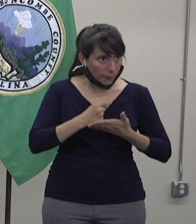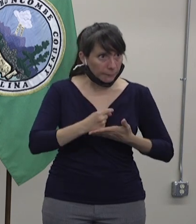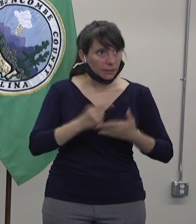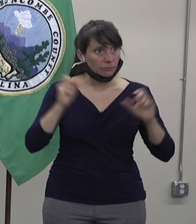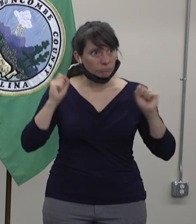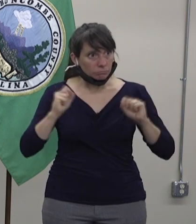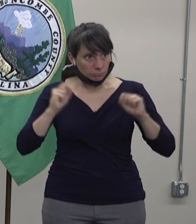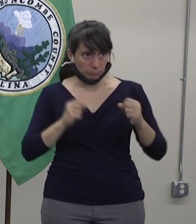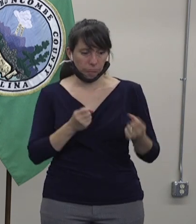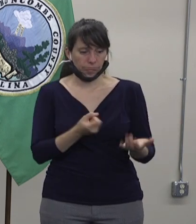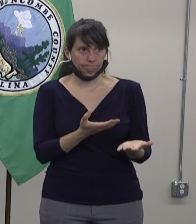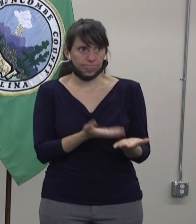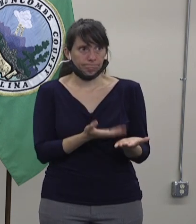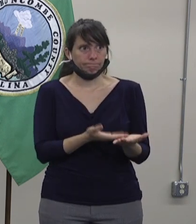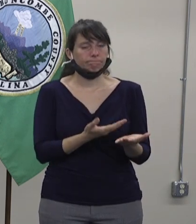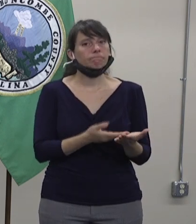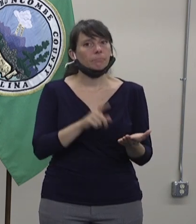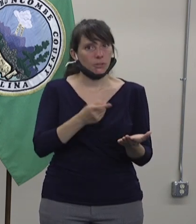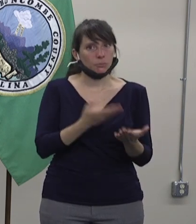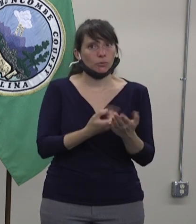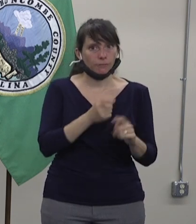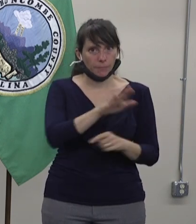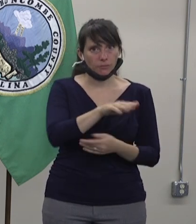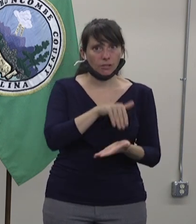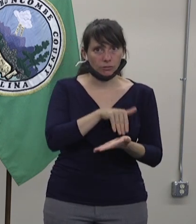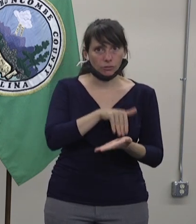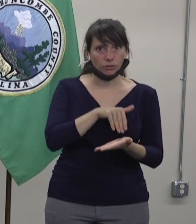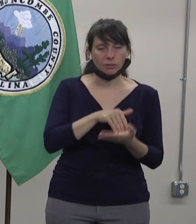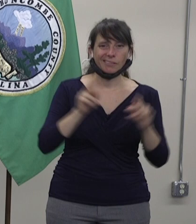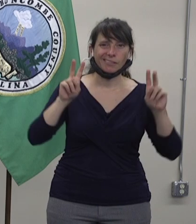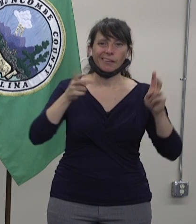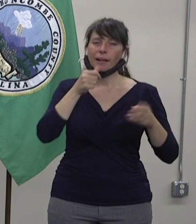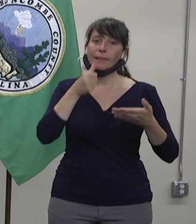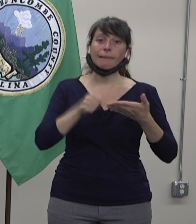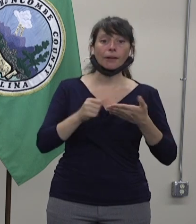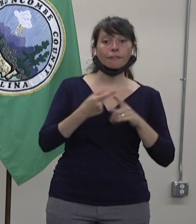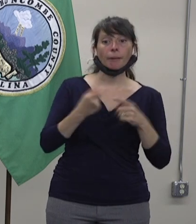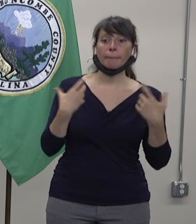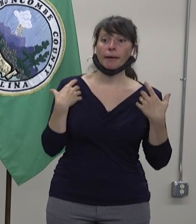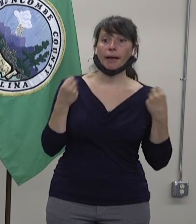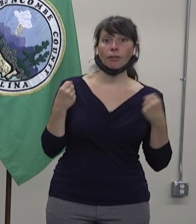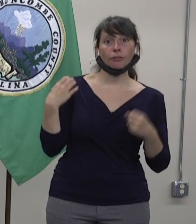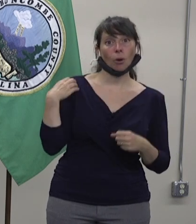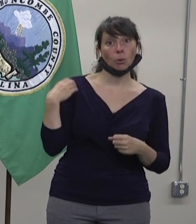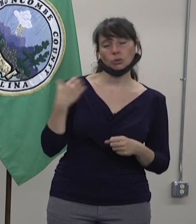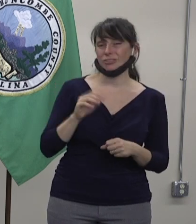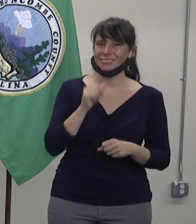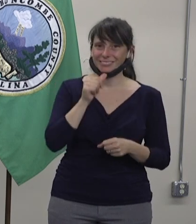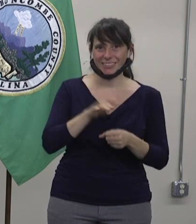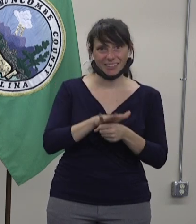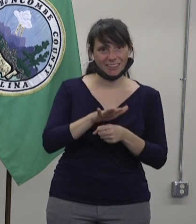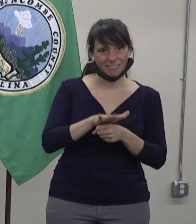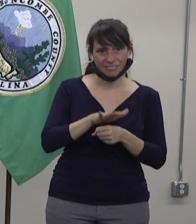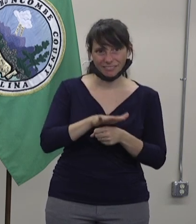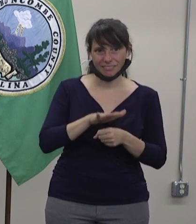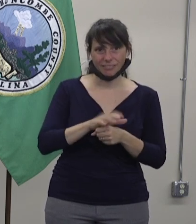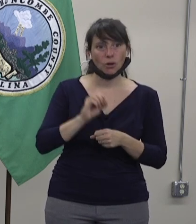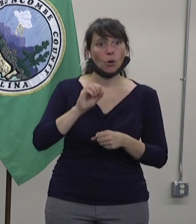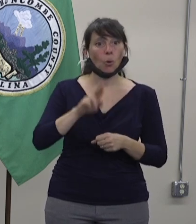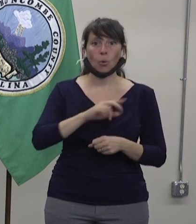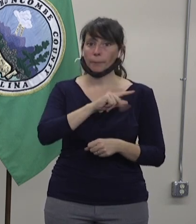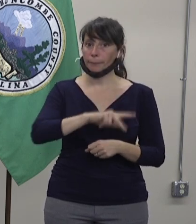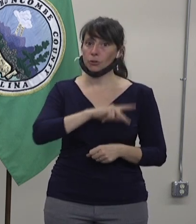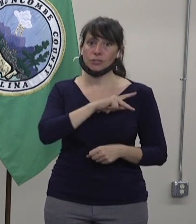Letters from personal trainers or health coaches are not sufficient. They must be signed letters from medical professionals.